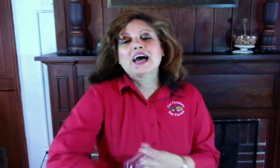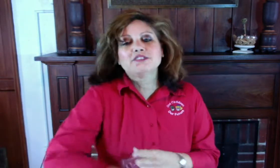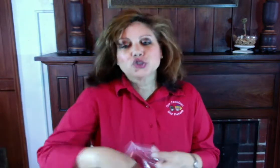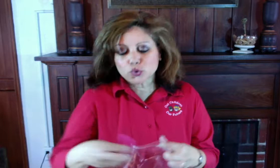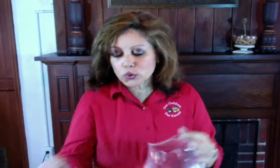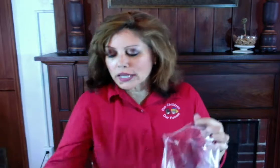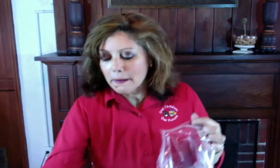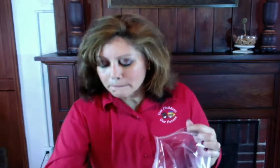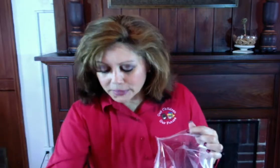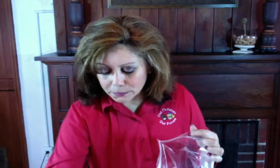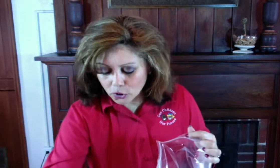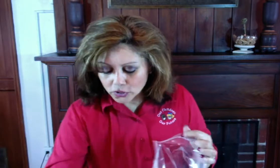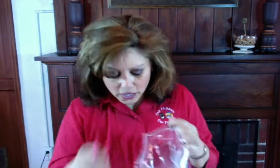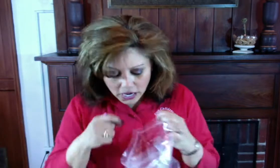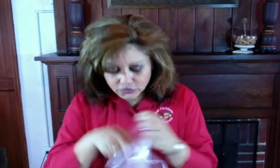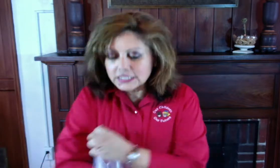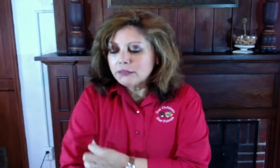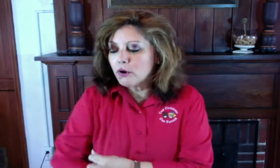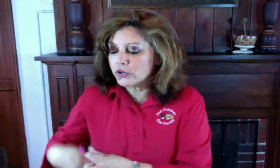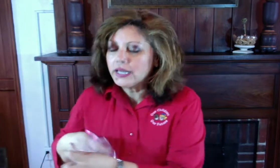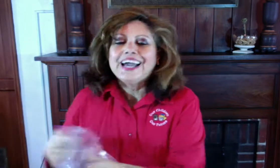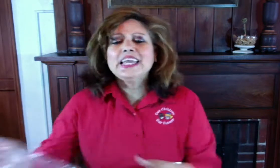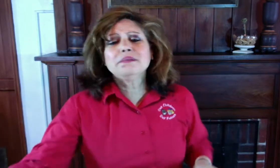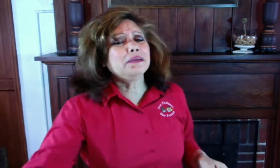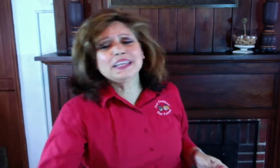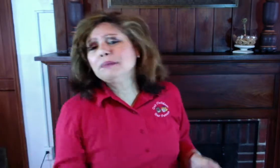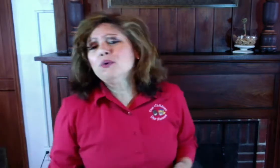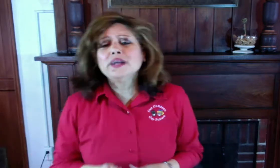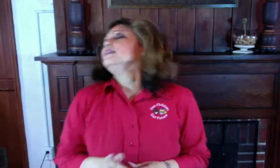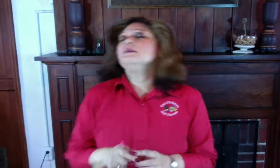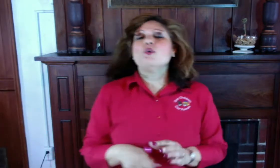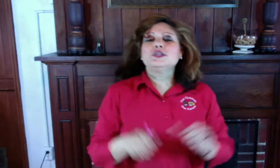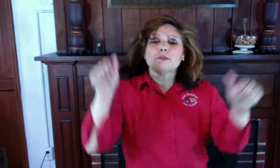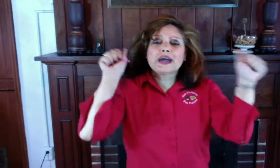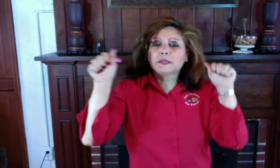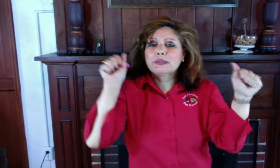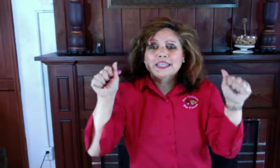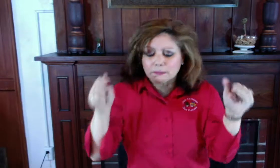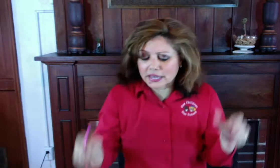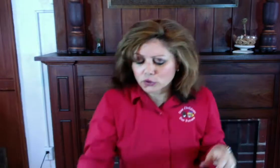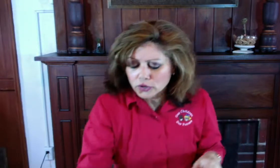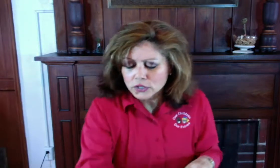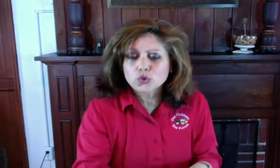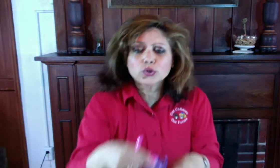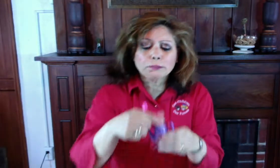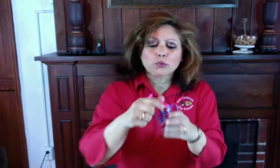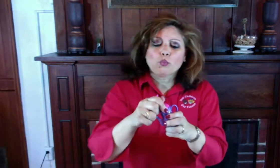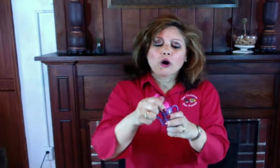the children be part of the tea party. And the more dramatic play, the better. So you can put water